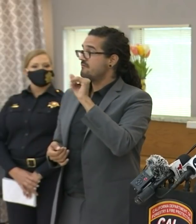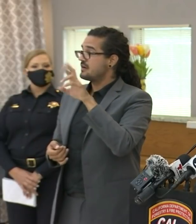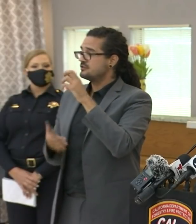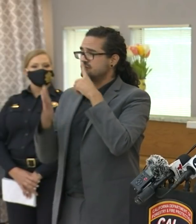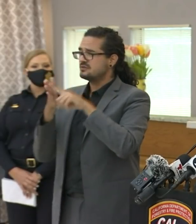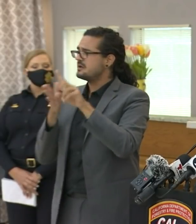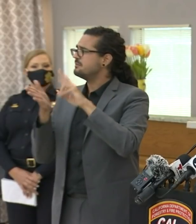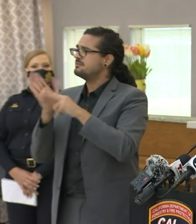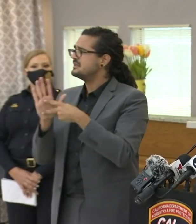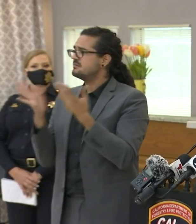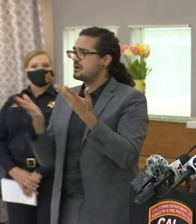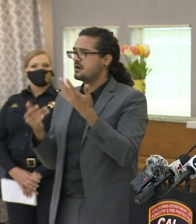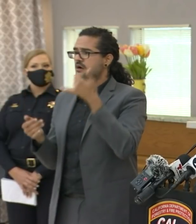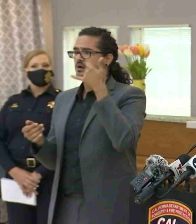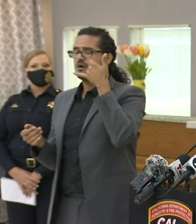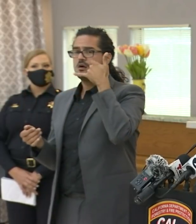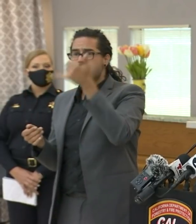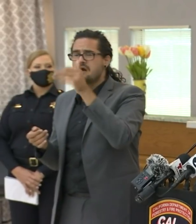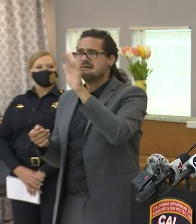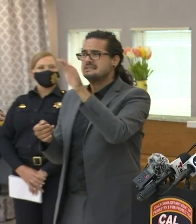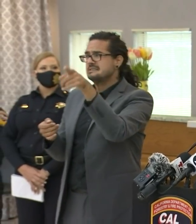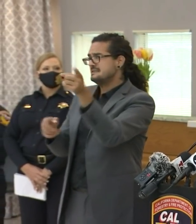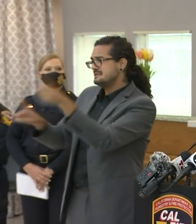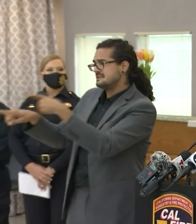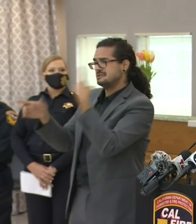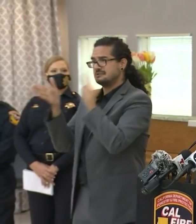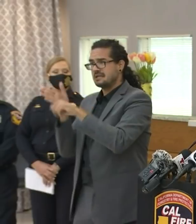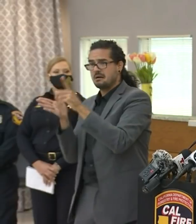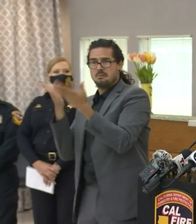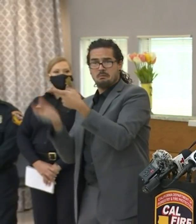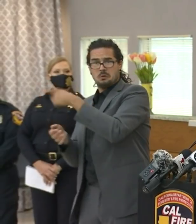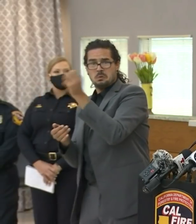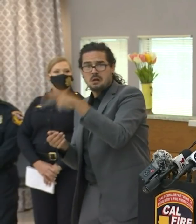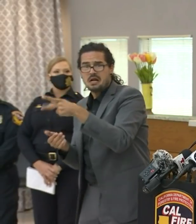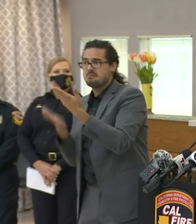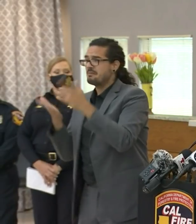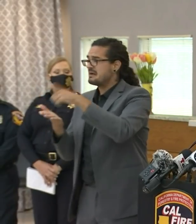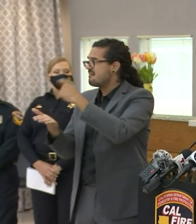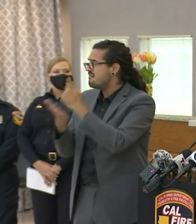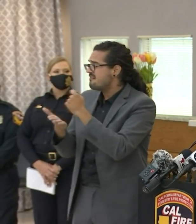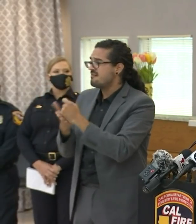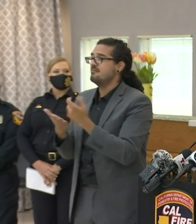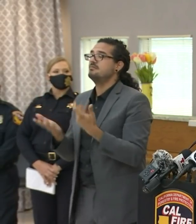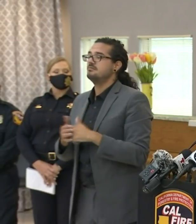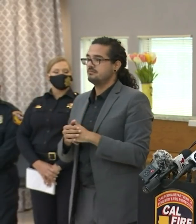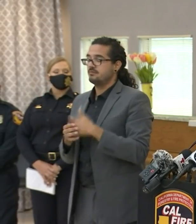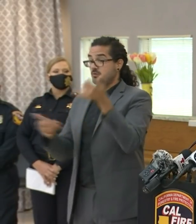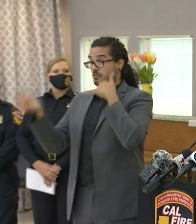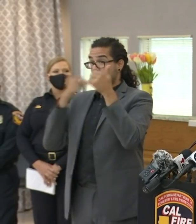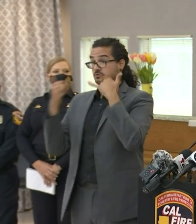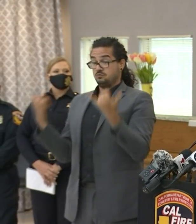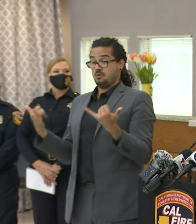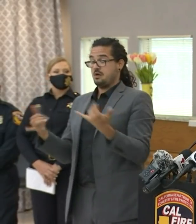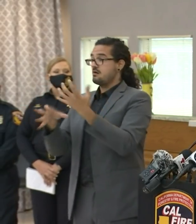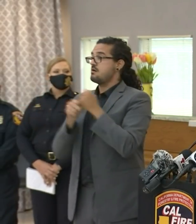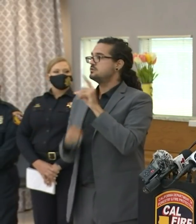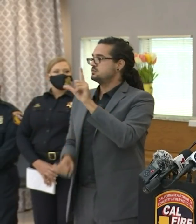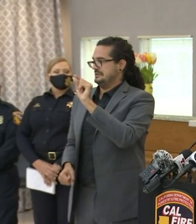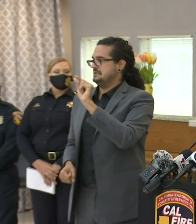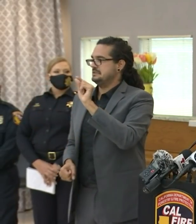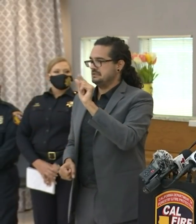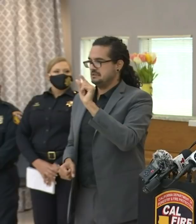help or seeing something that they thought might need attention. We had about 20 calls like that. We also had about 25 calls for